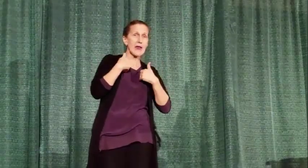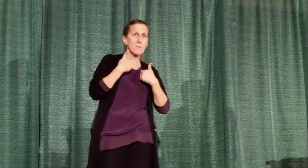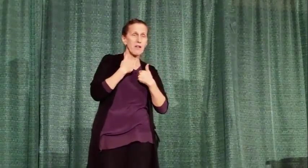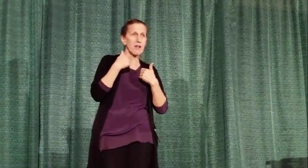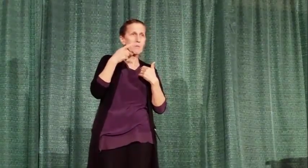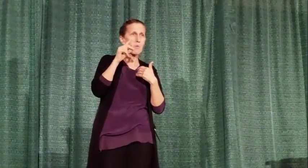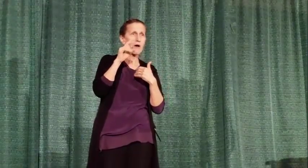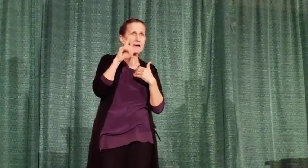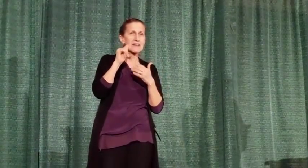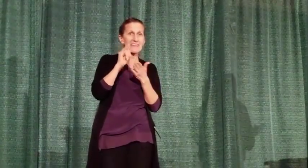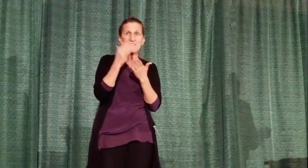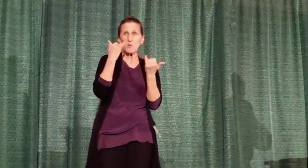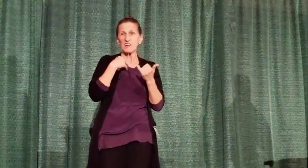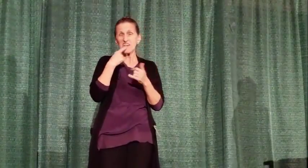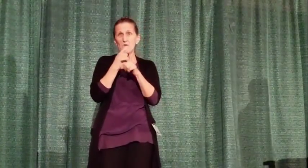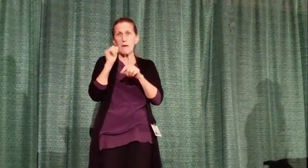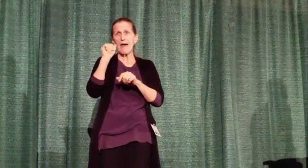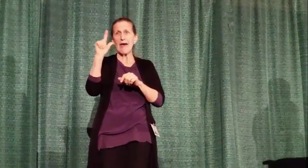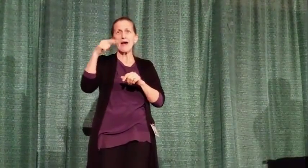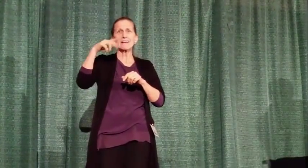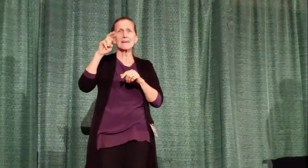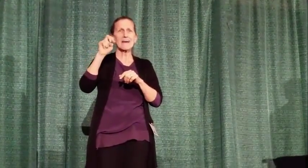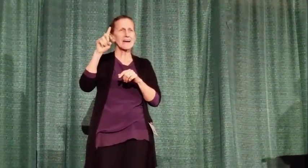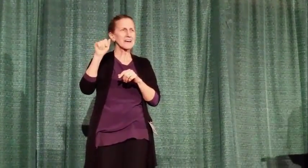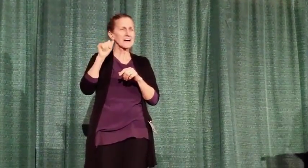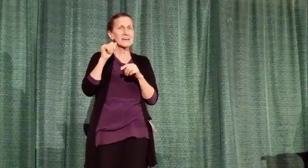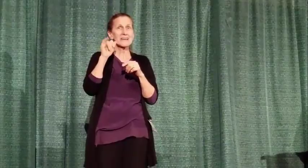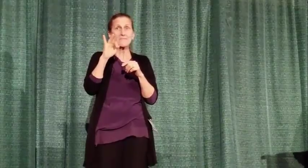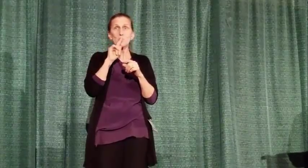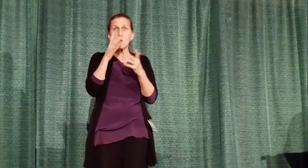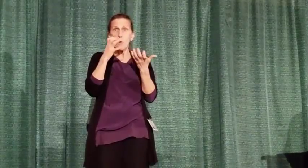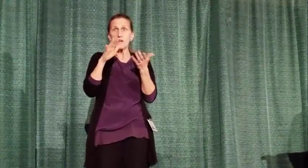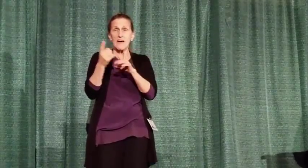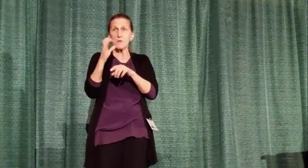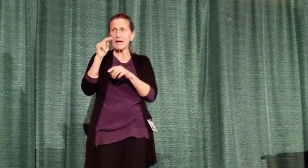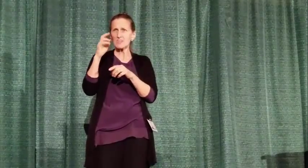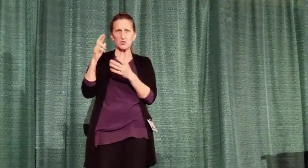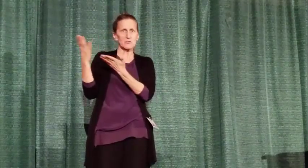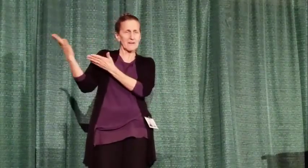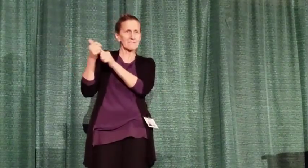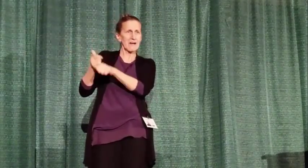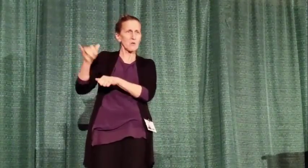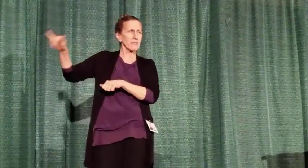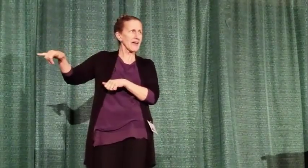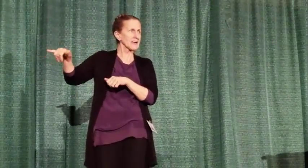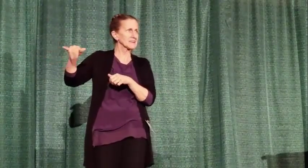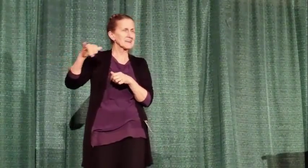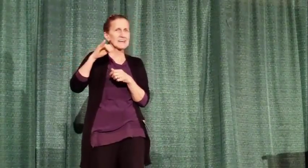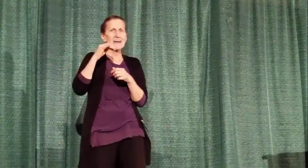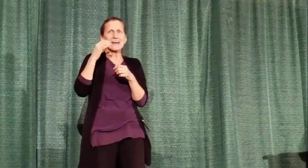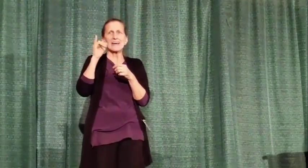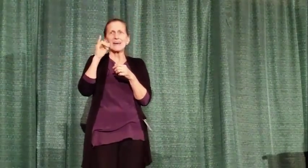saying it's designed by Al-Qaeda. It's if we really want to get cancer and kill people, here's what we have to do. We have to put a diet with a lot of